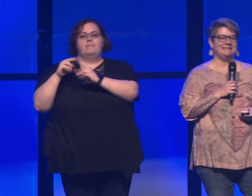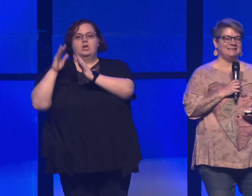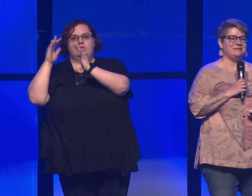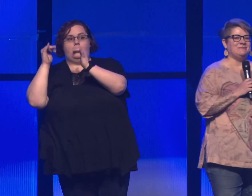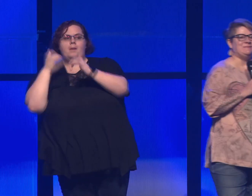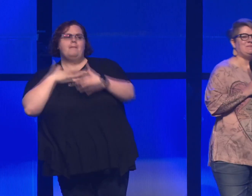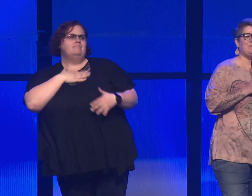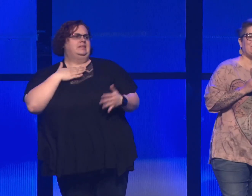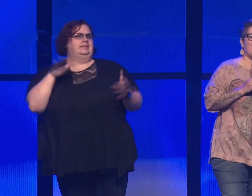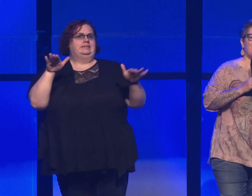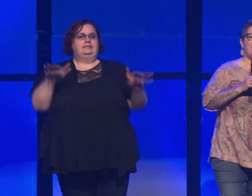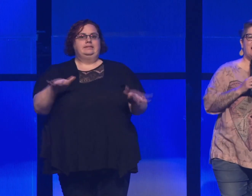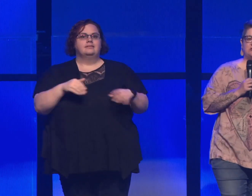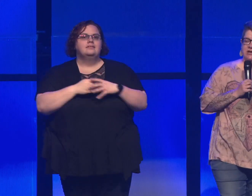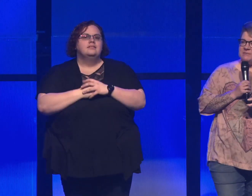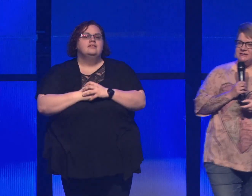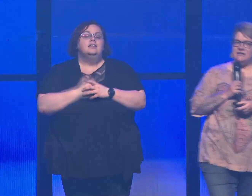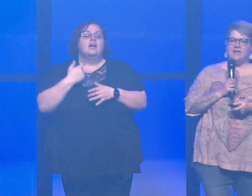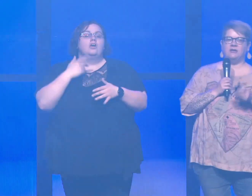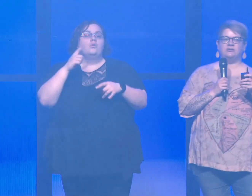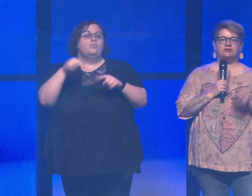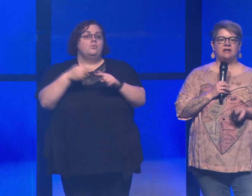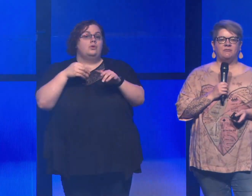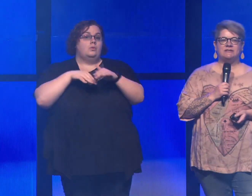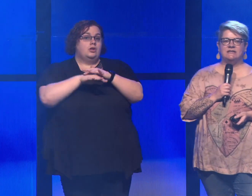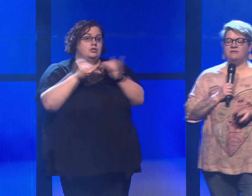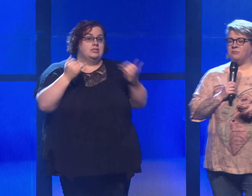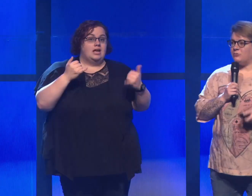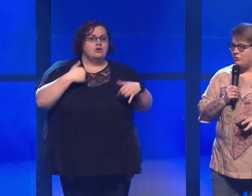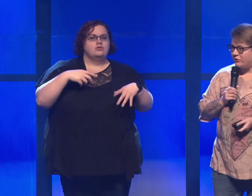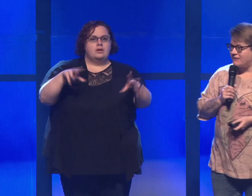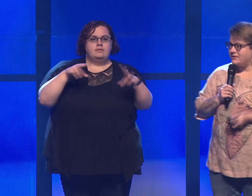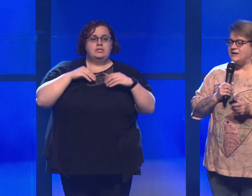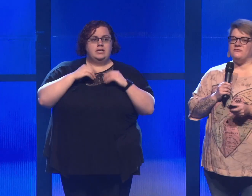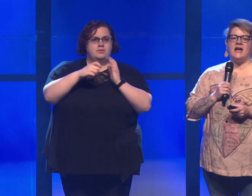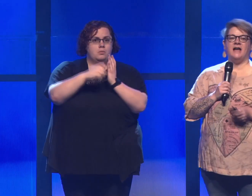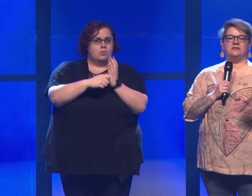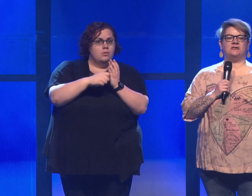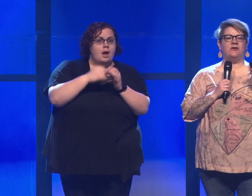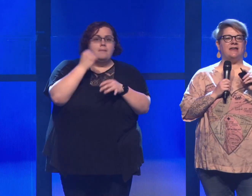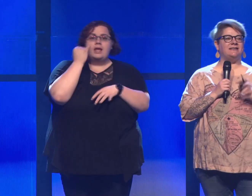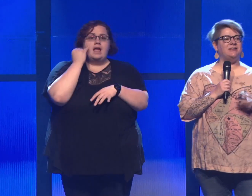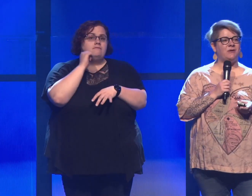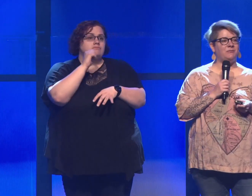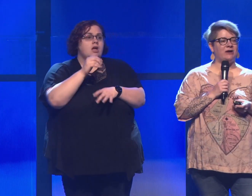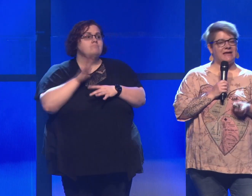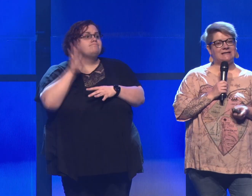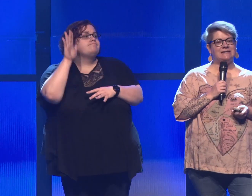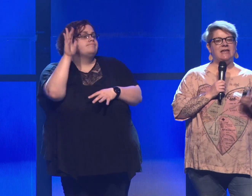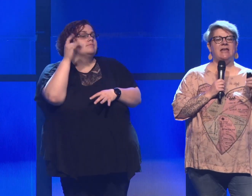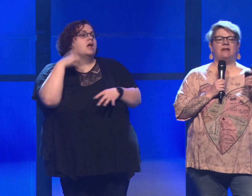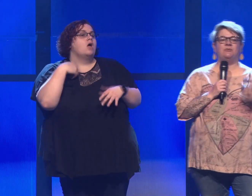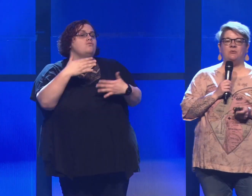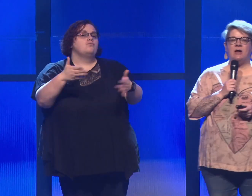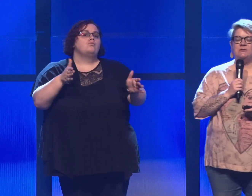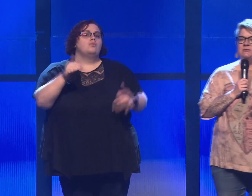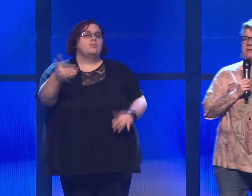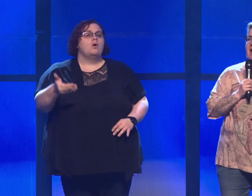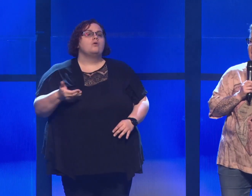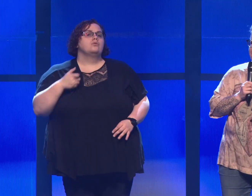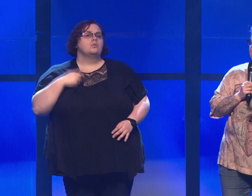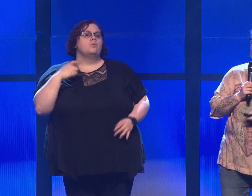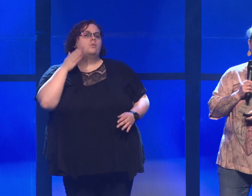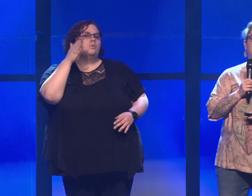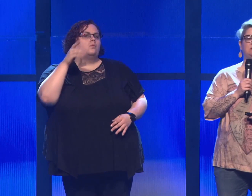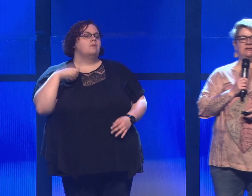seat. As you came in today, you should have received a program. If not, just go ahead and slip up your hand, and a room host